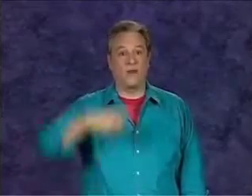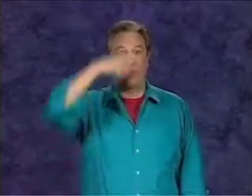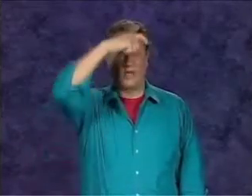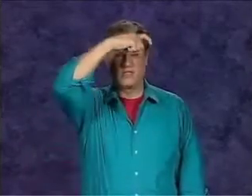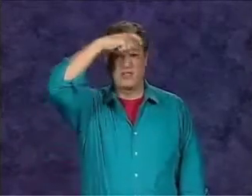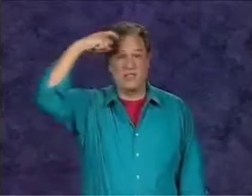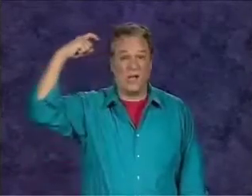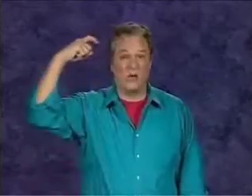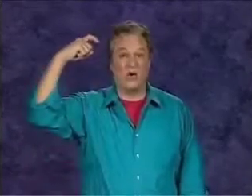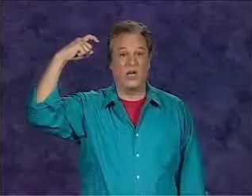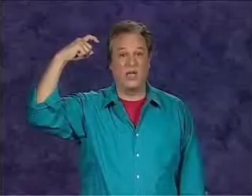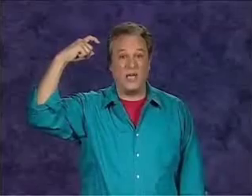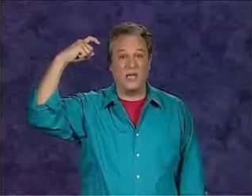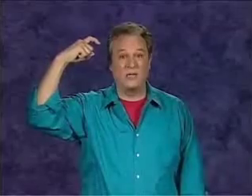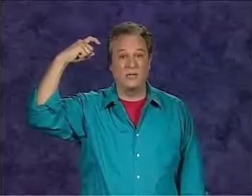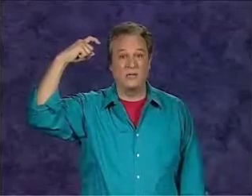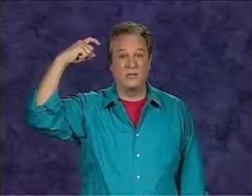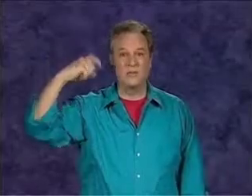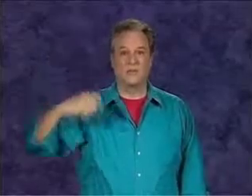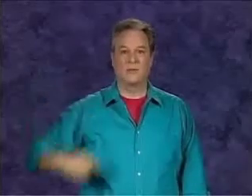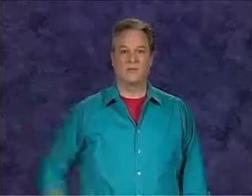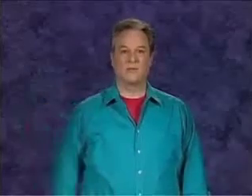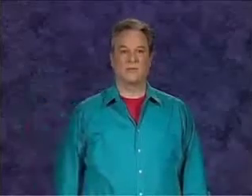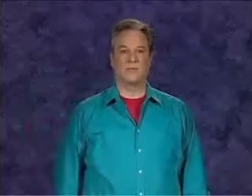the summer heat.